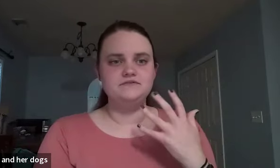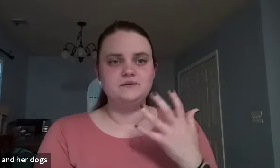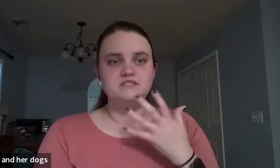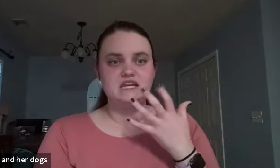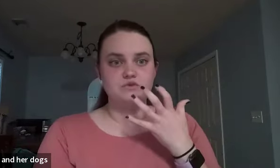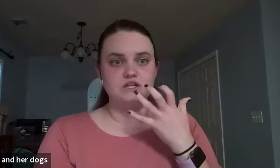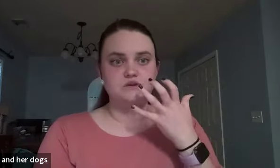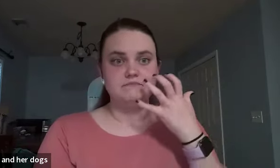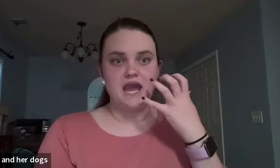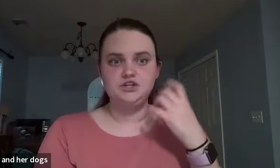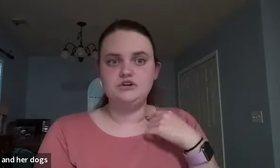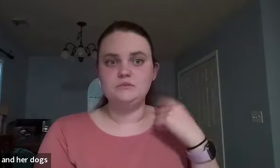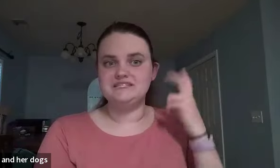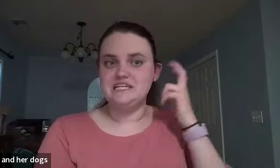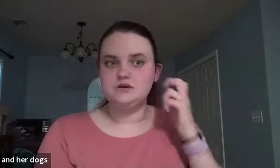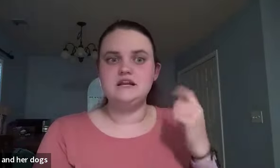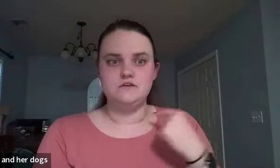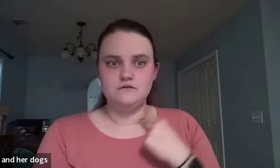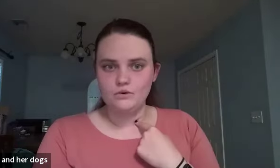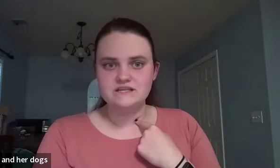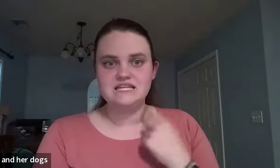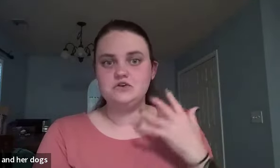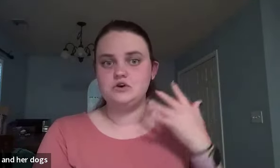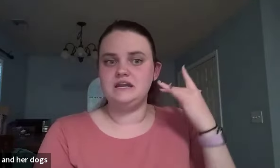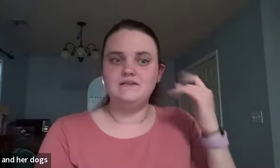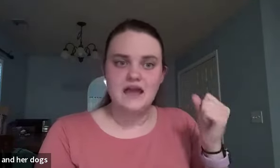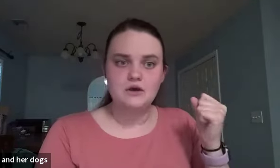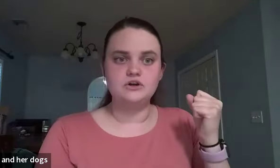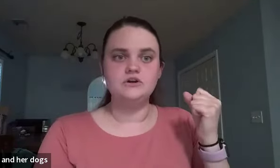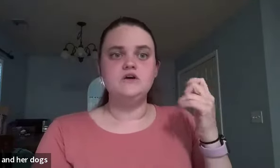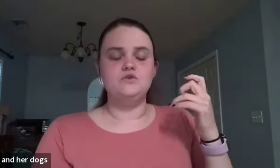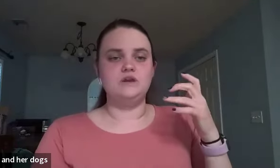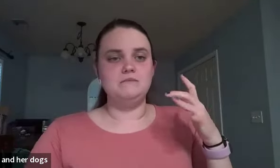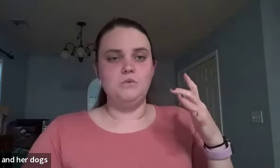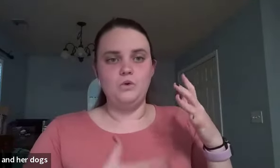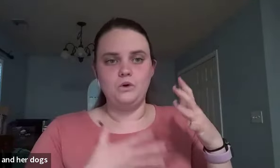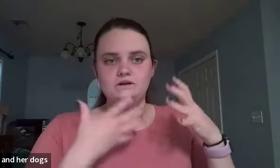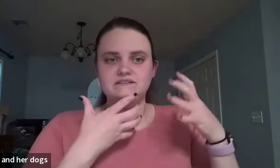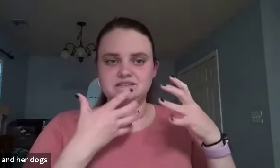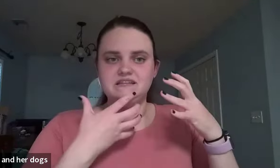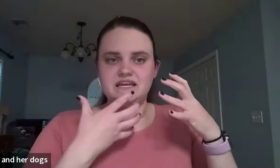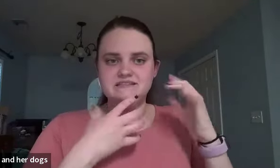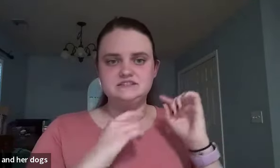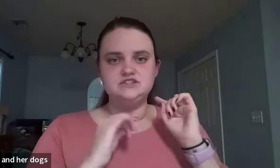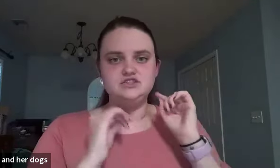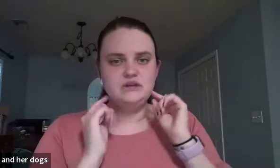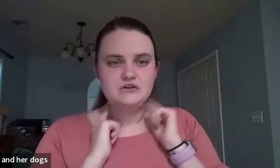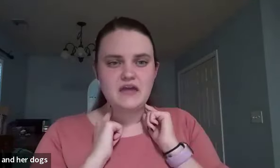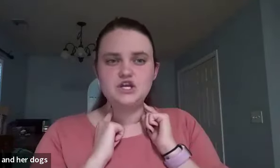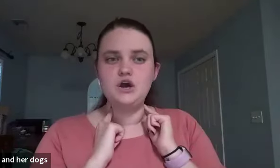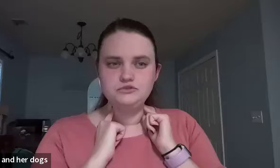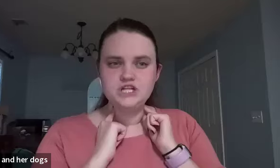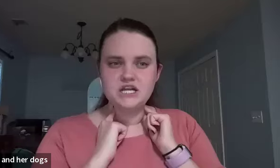if someone's getting really, really mad, you can almost hear it in their voice. They either are getting louder, they're getting more like you can hear that tone